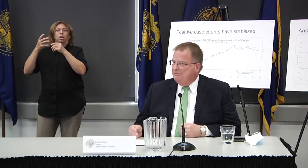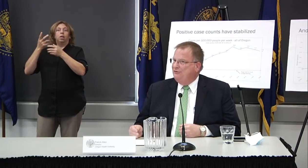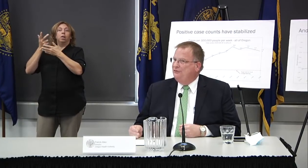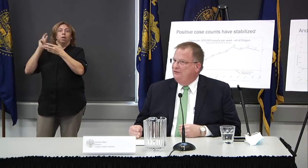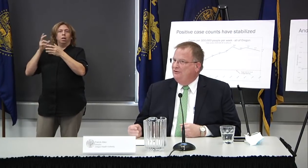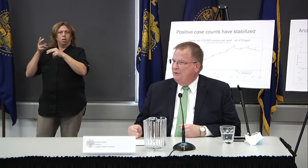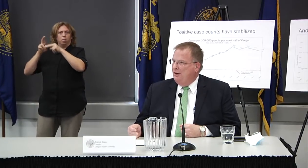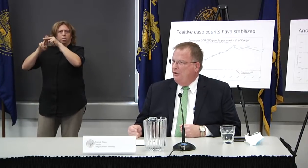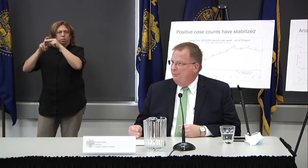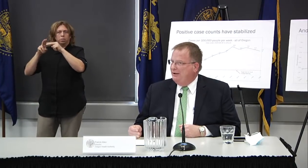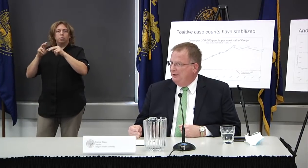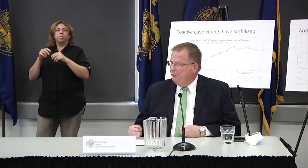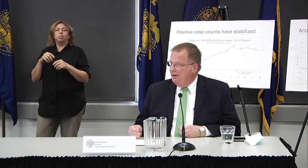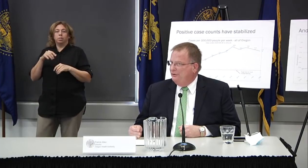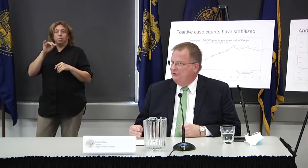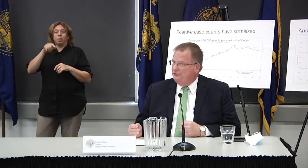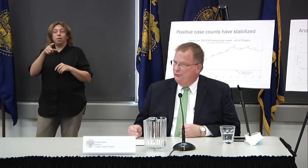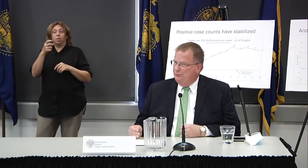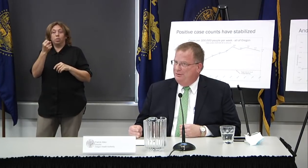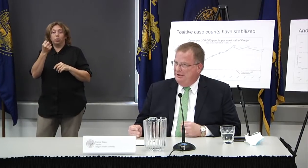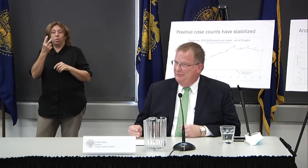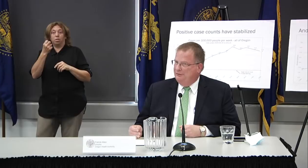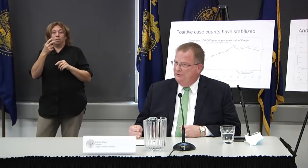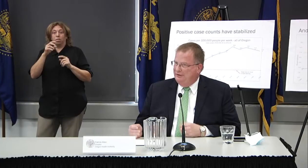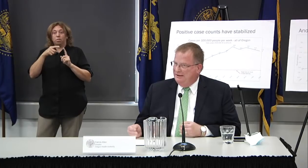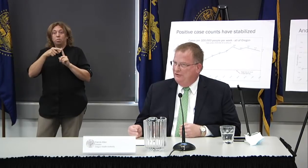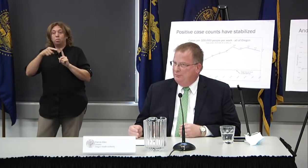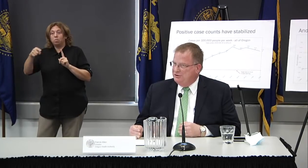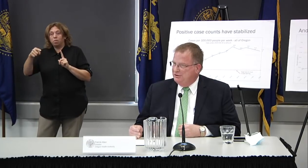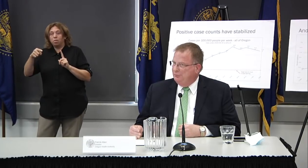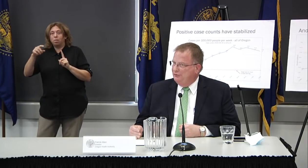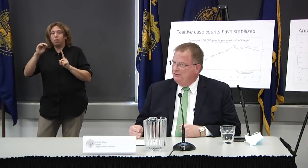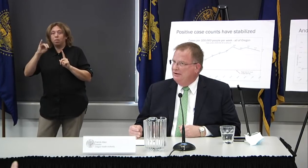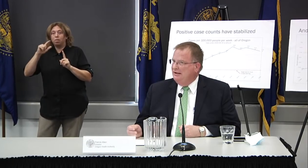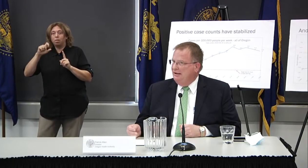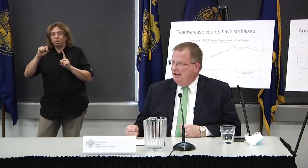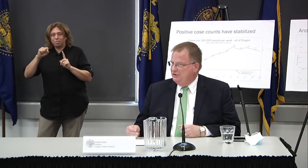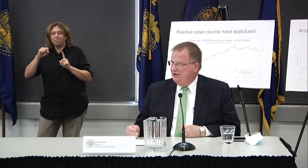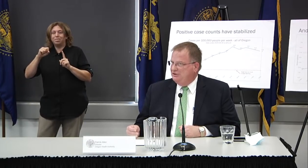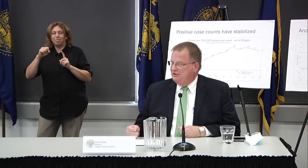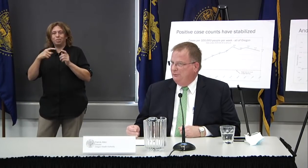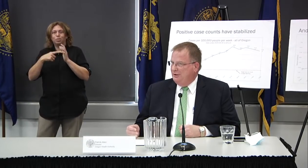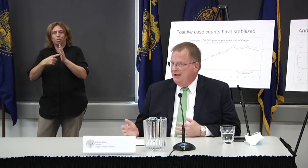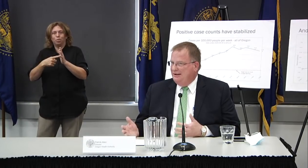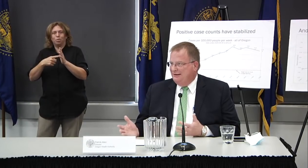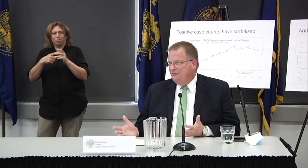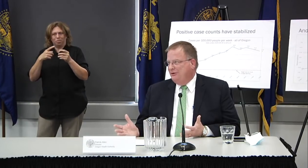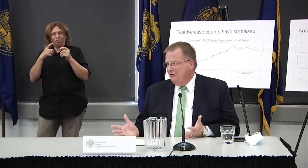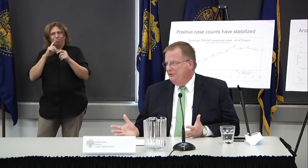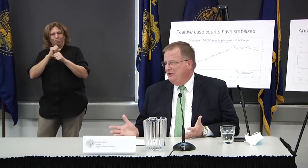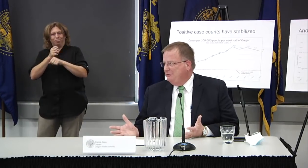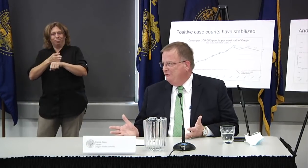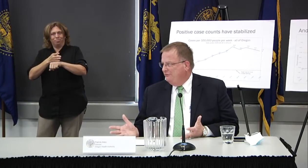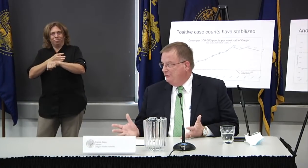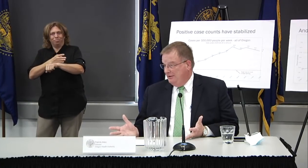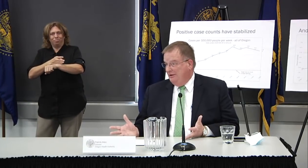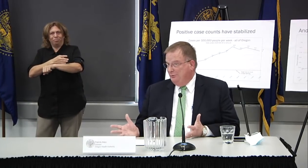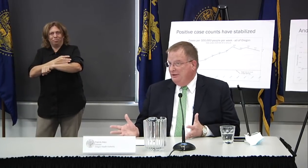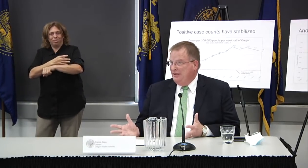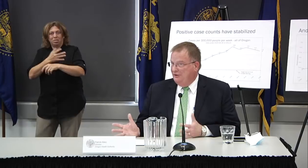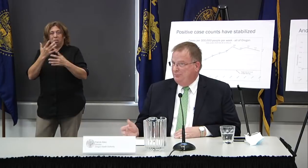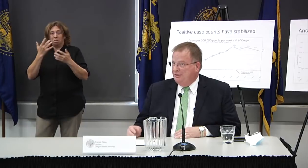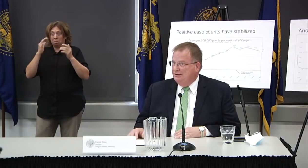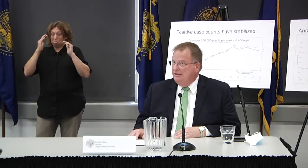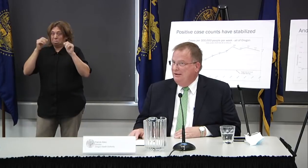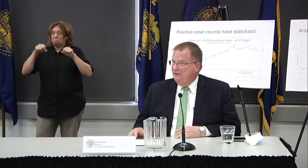it demonstrates that we are making progress toward being able to get as much in-person education as we can. And that's why the theme of today